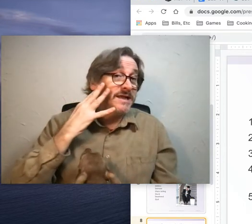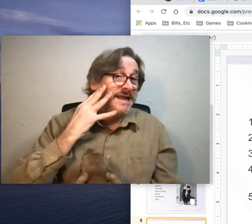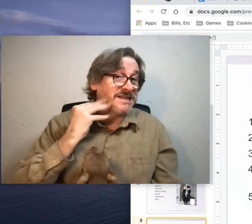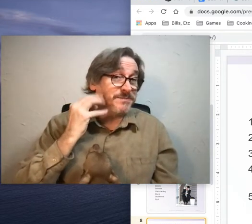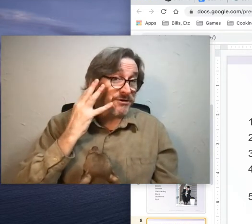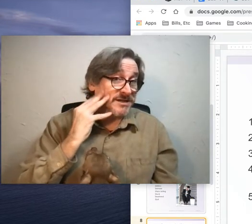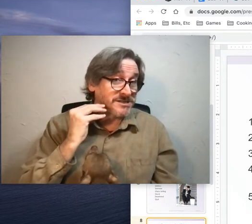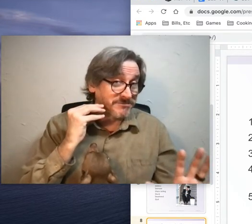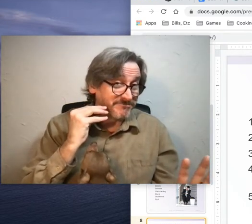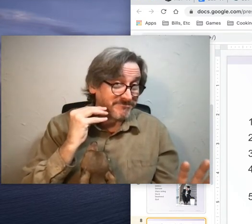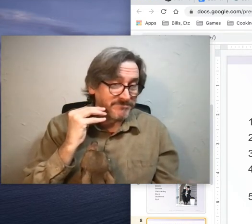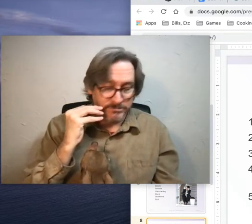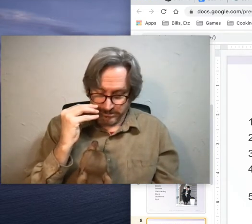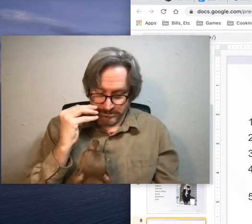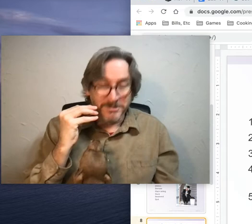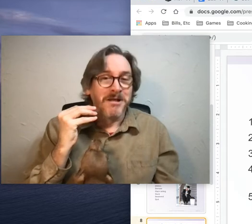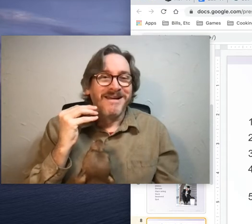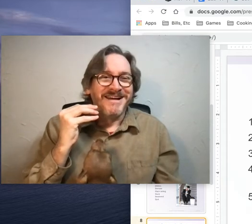so experience.